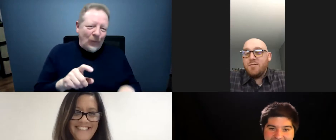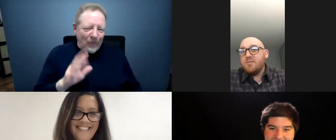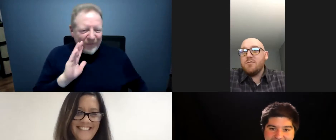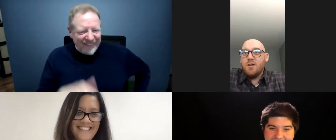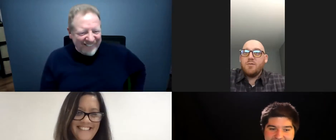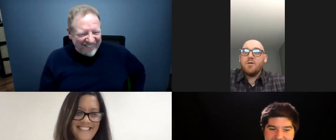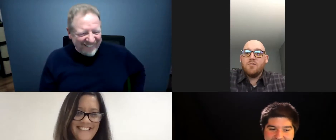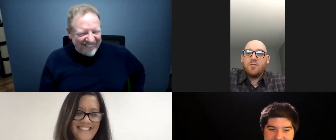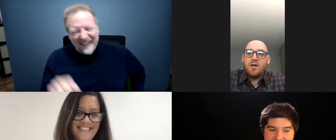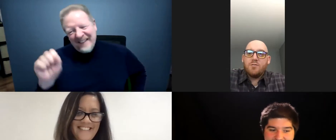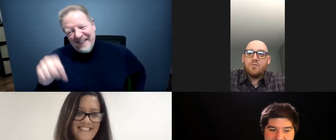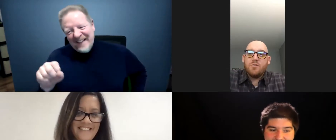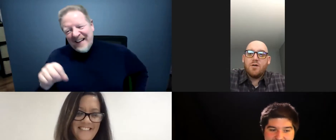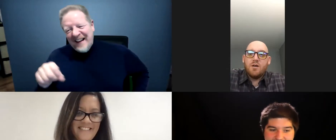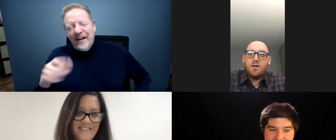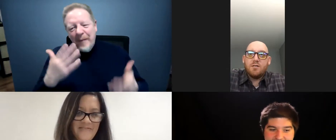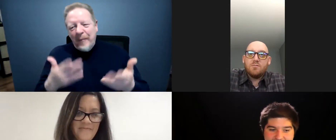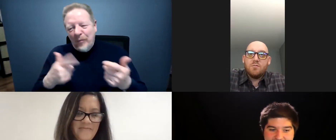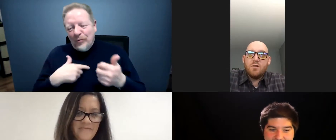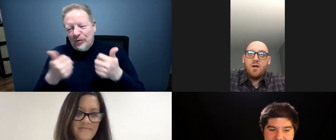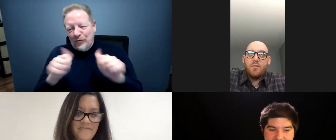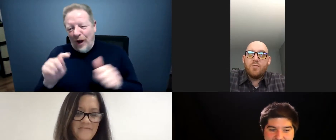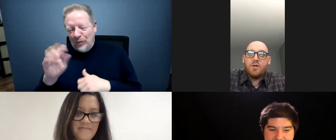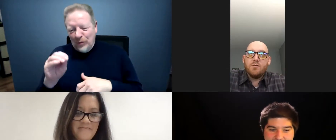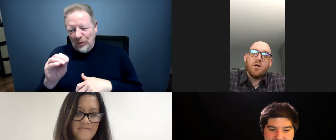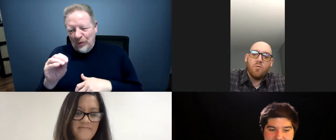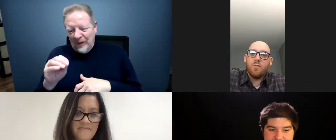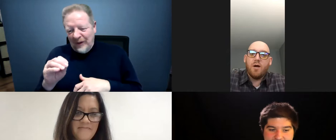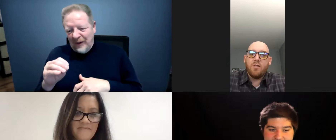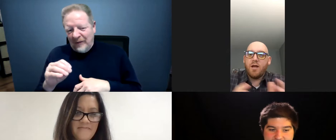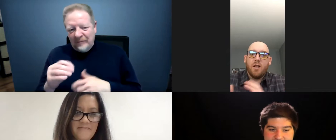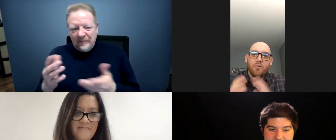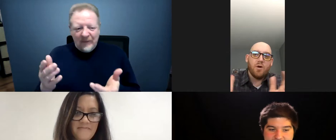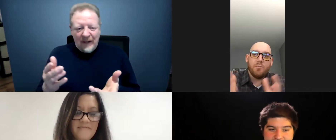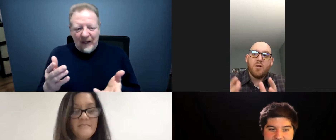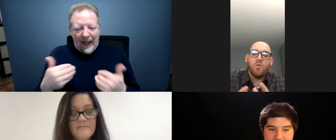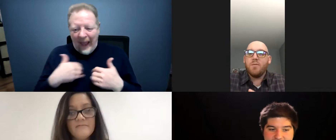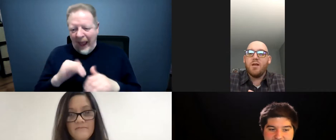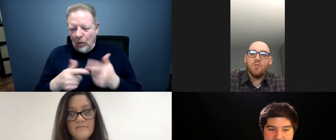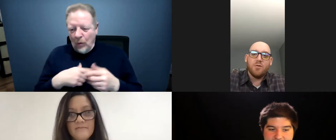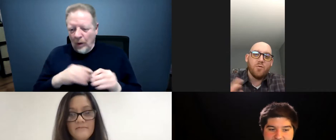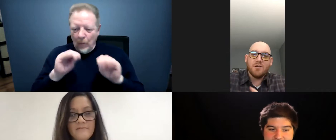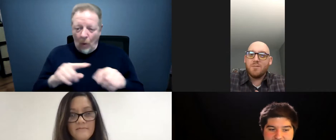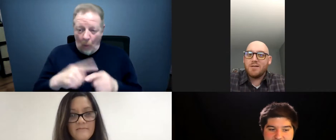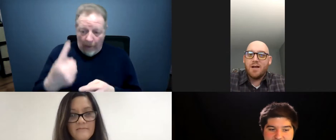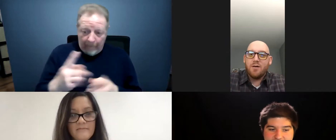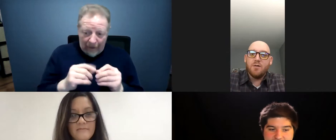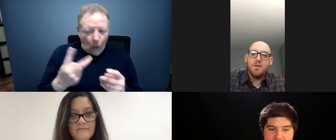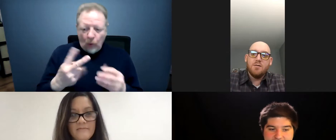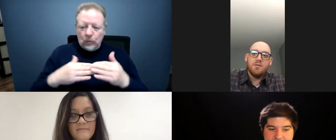Yes, I mean, we can try to, I mean, we can talk more about like, how do we want to put it in one meeting, or do we want to space it out? Like